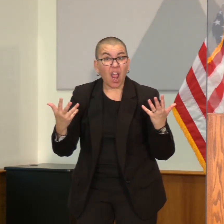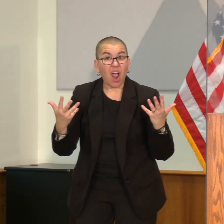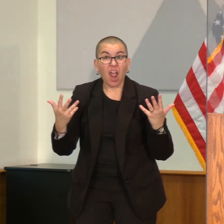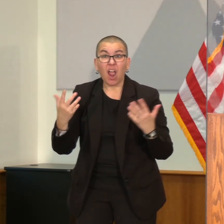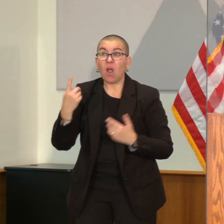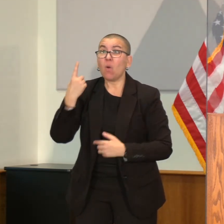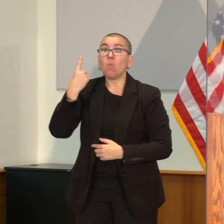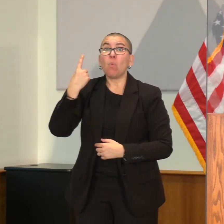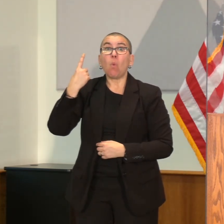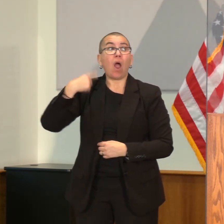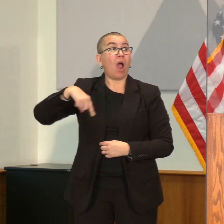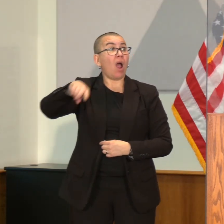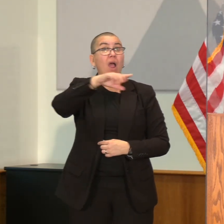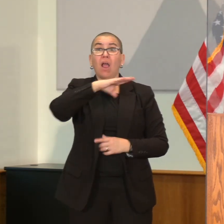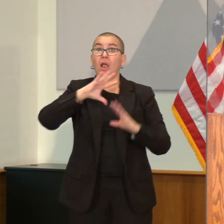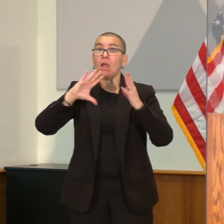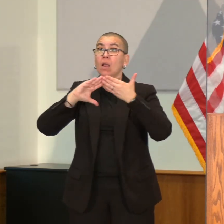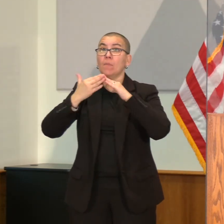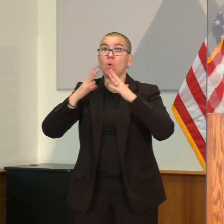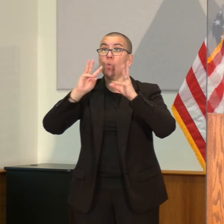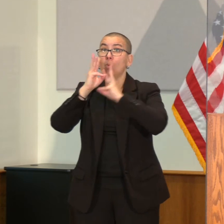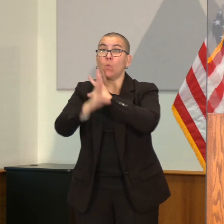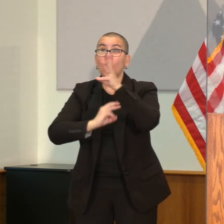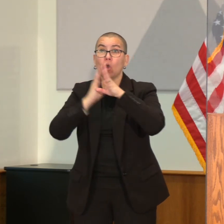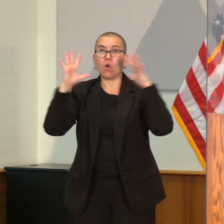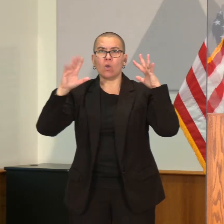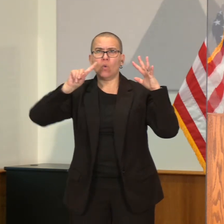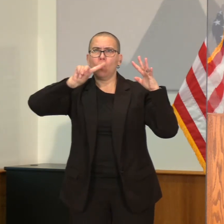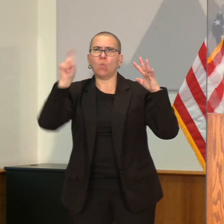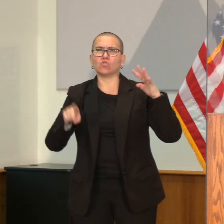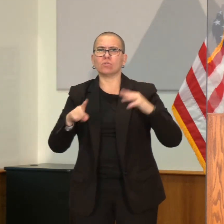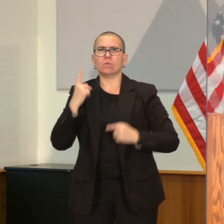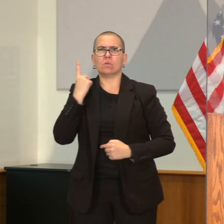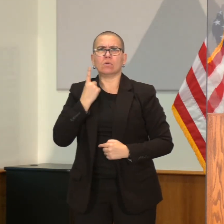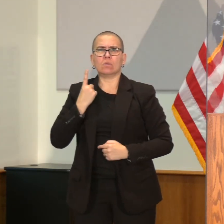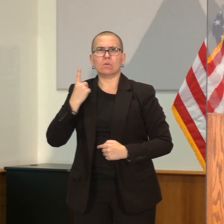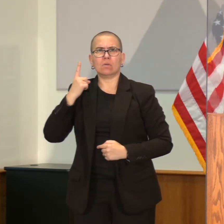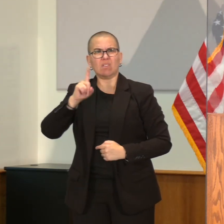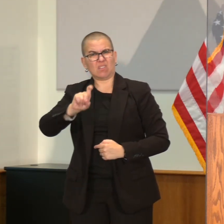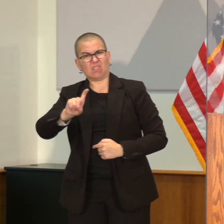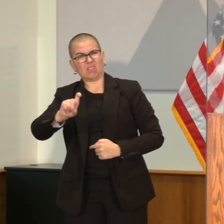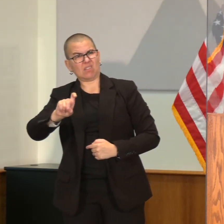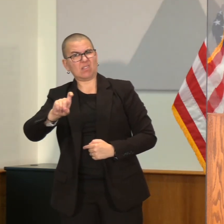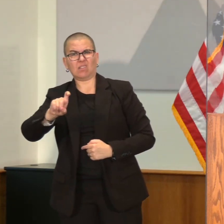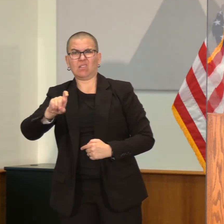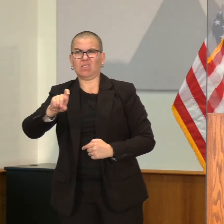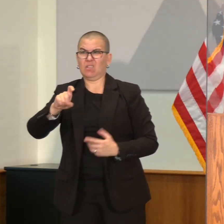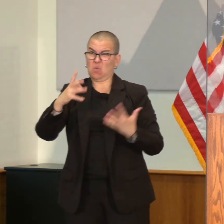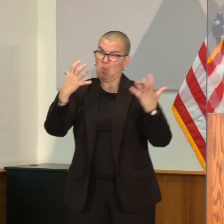society is, do we want armed public agents